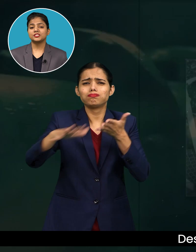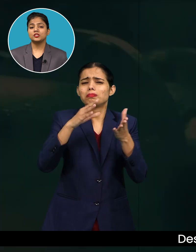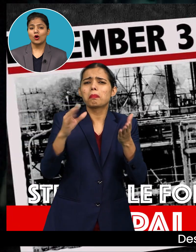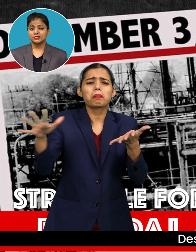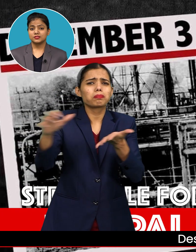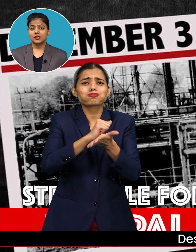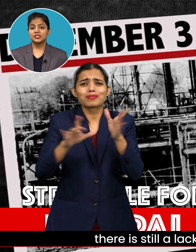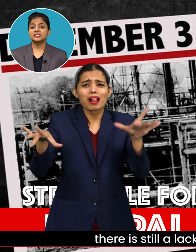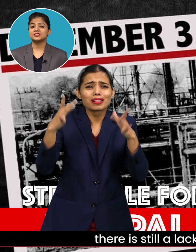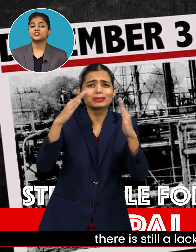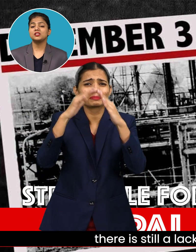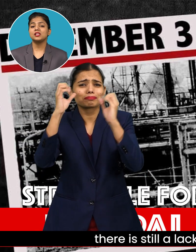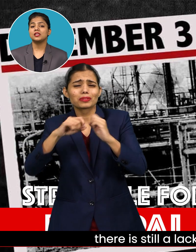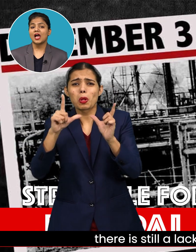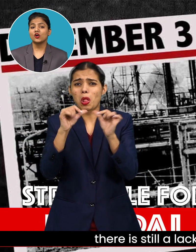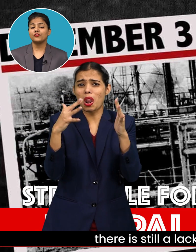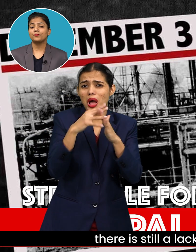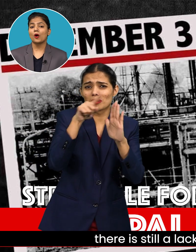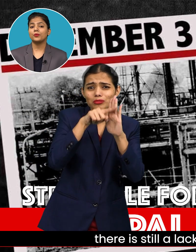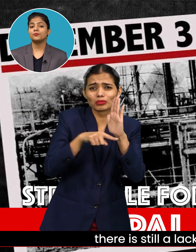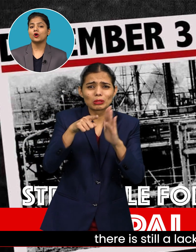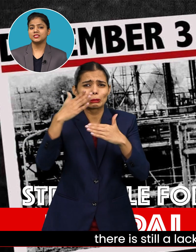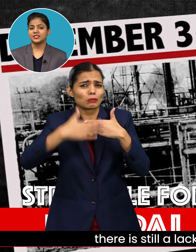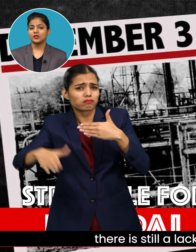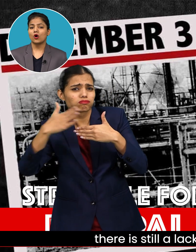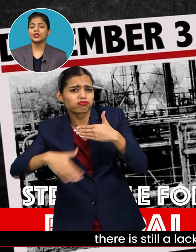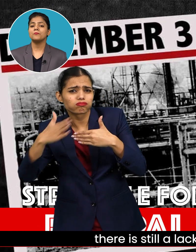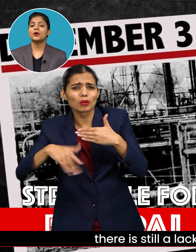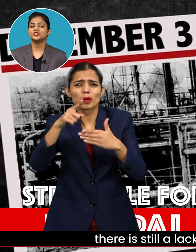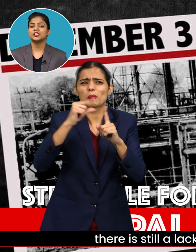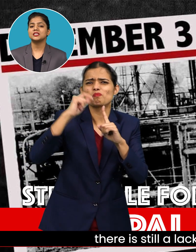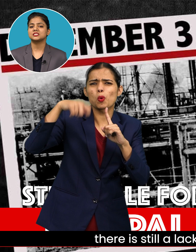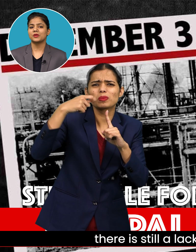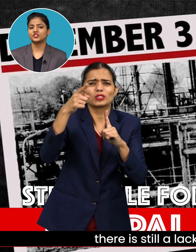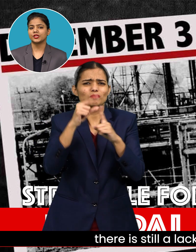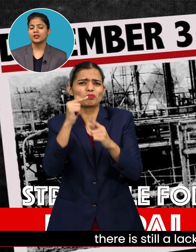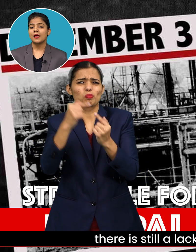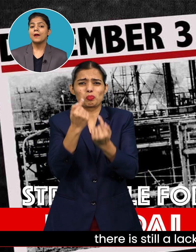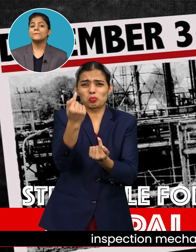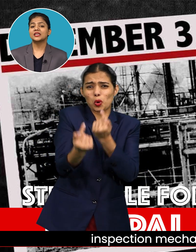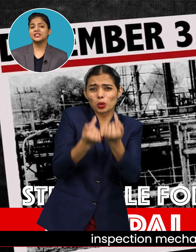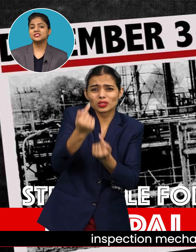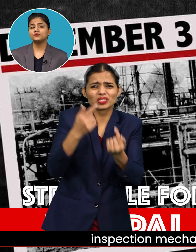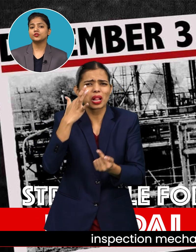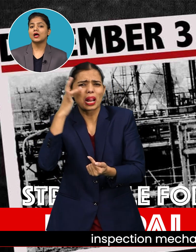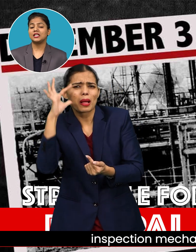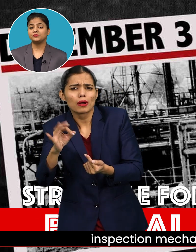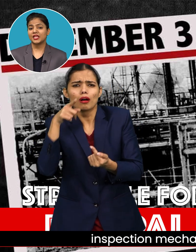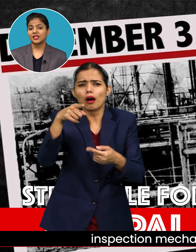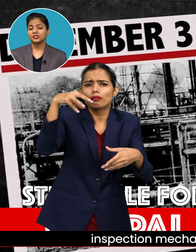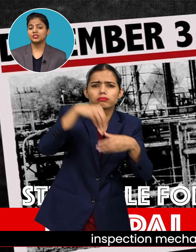Despite better laws, there is still a lack of a proper policy or impartial inspection mechanism